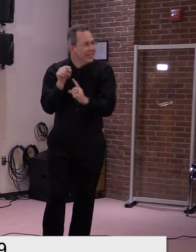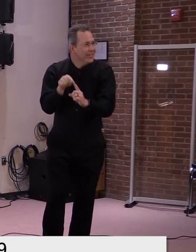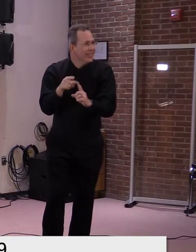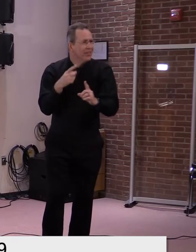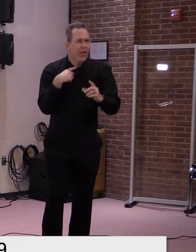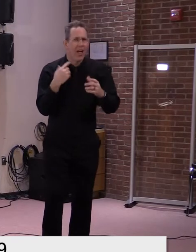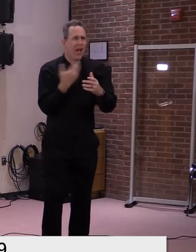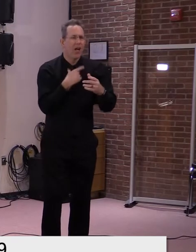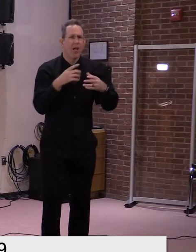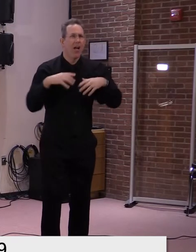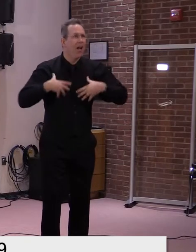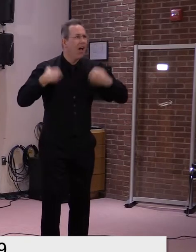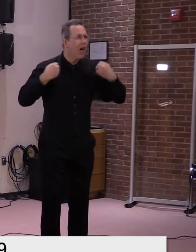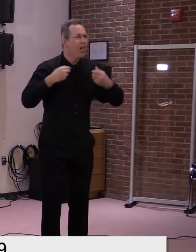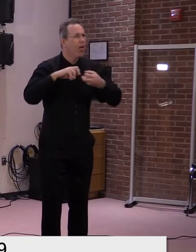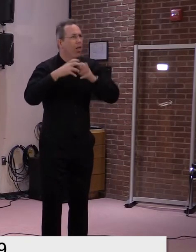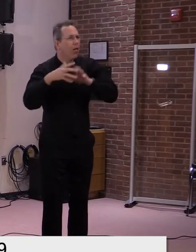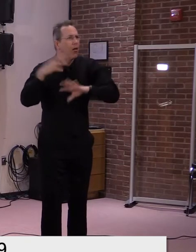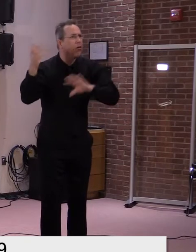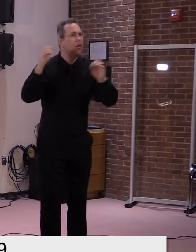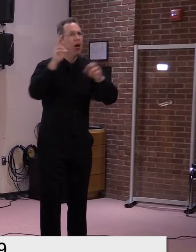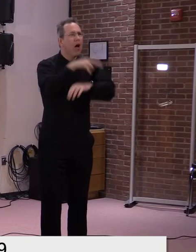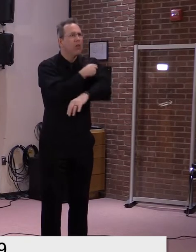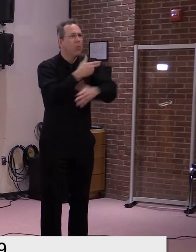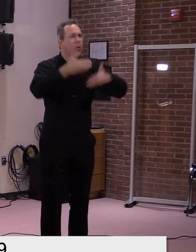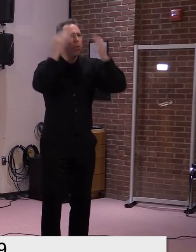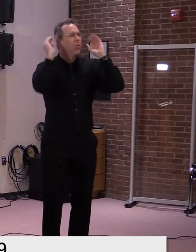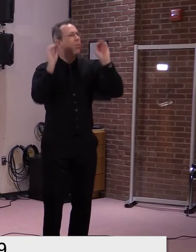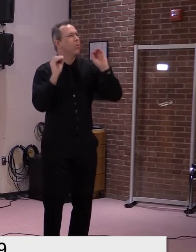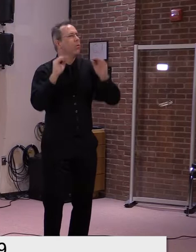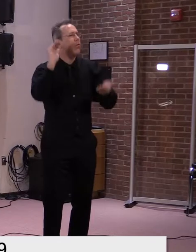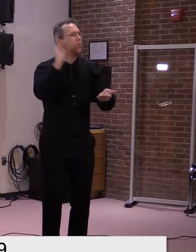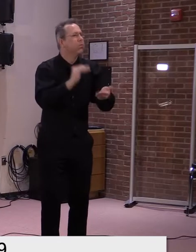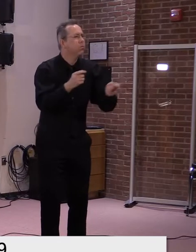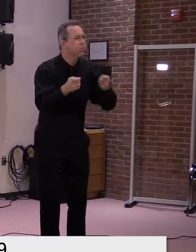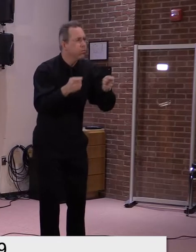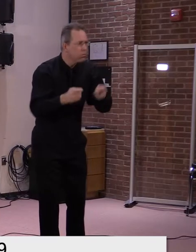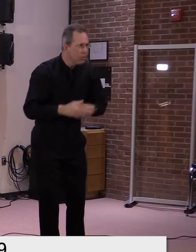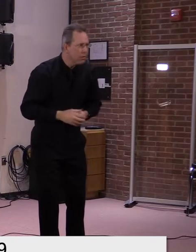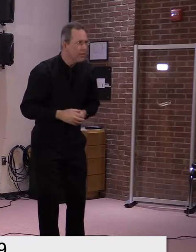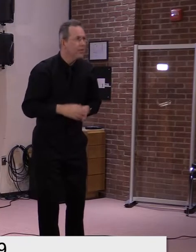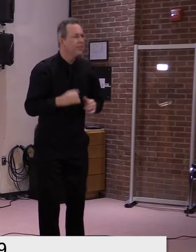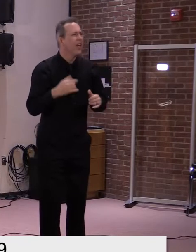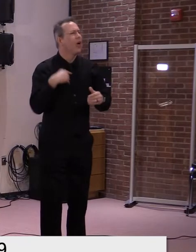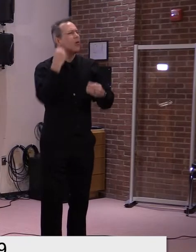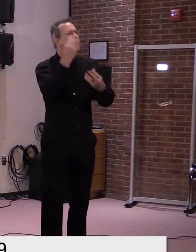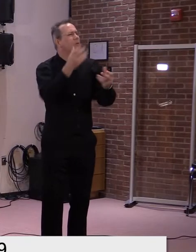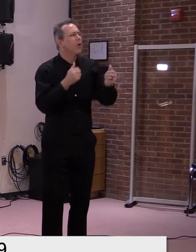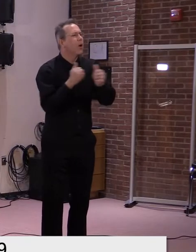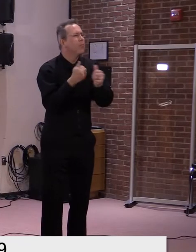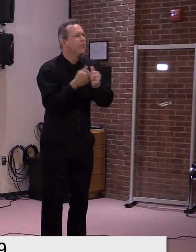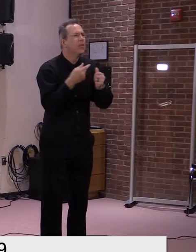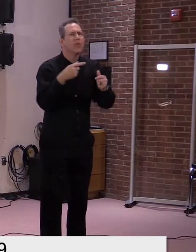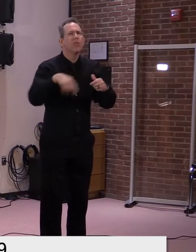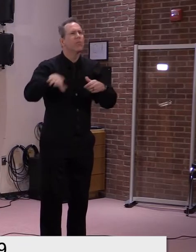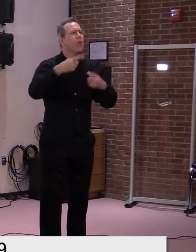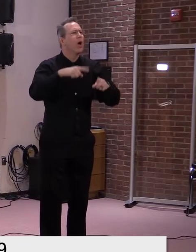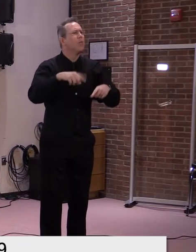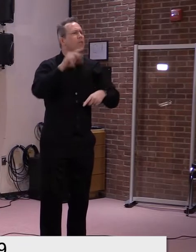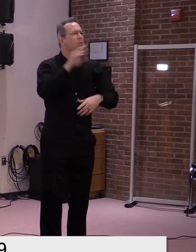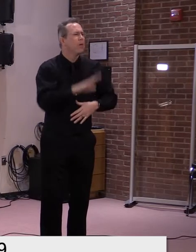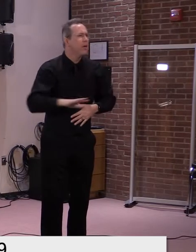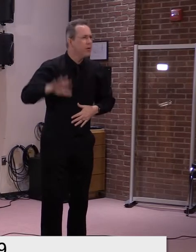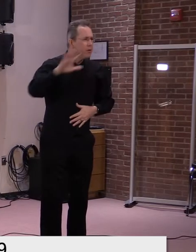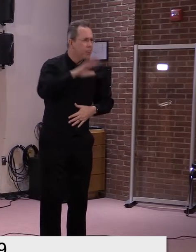I'll provide you with an update on our progress with the statewide vaccination program. In terms of the